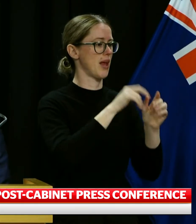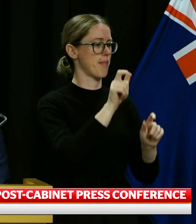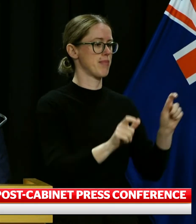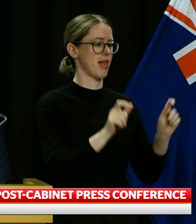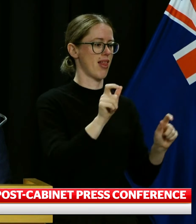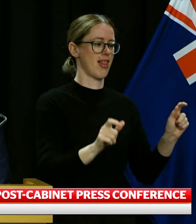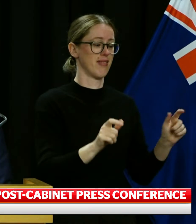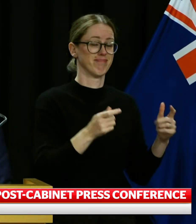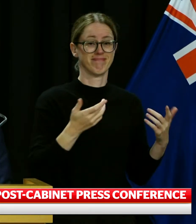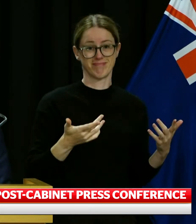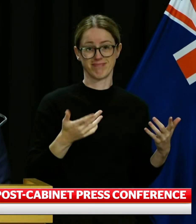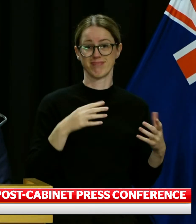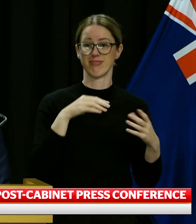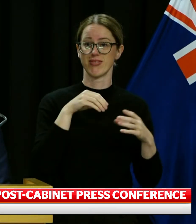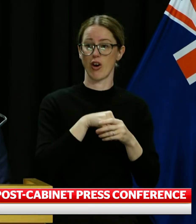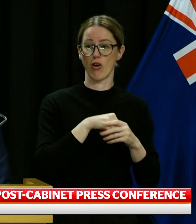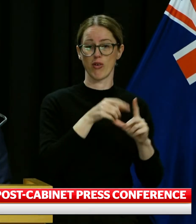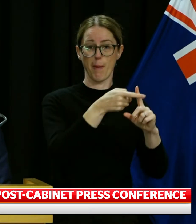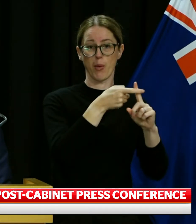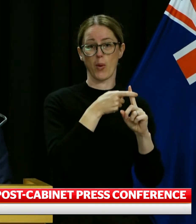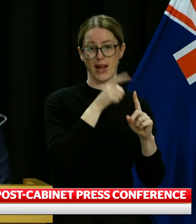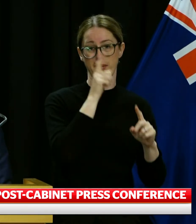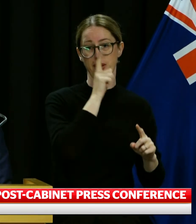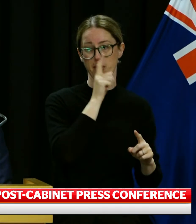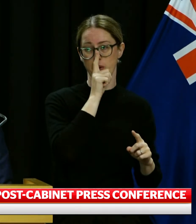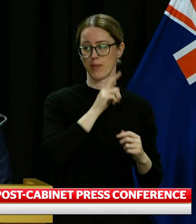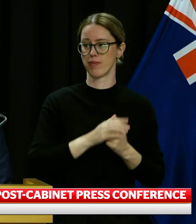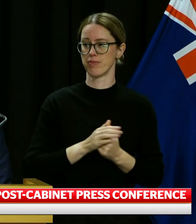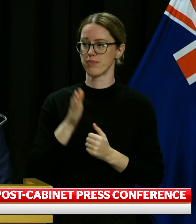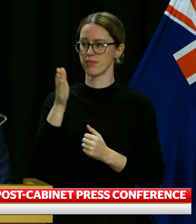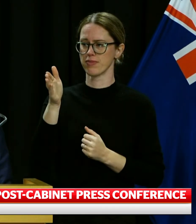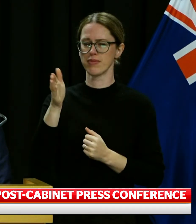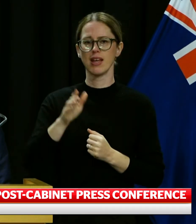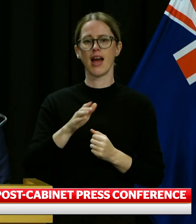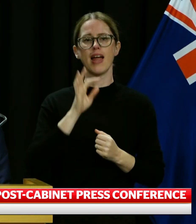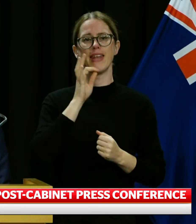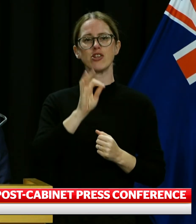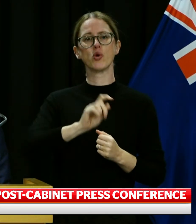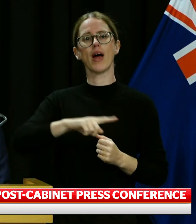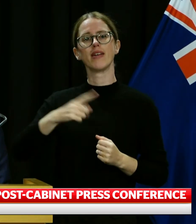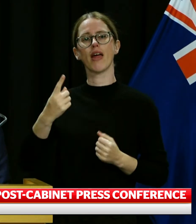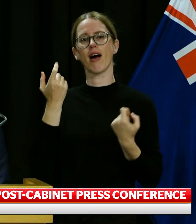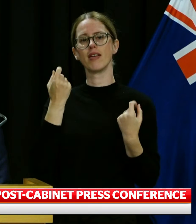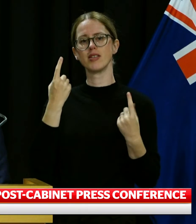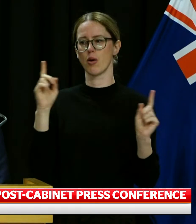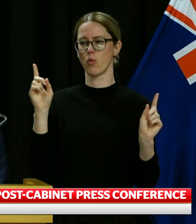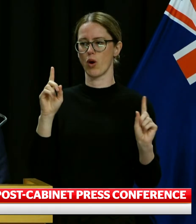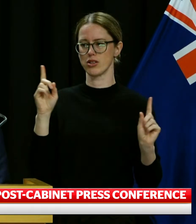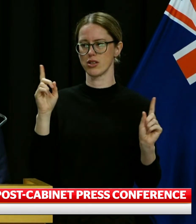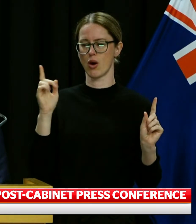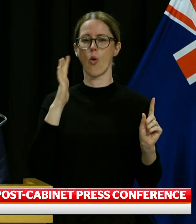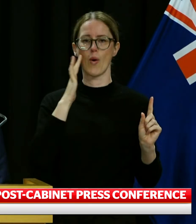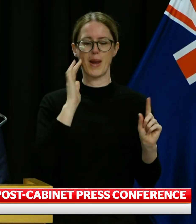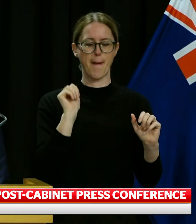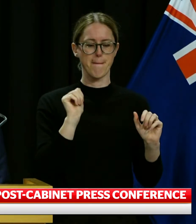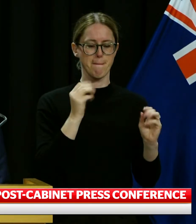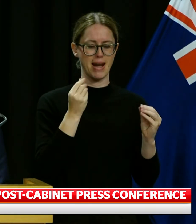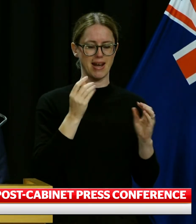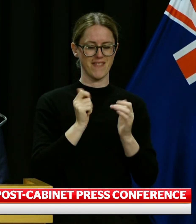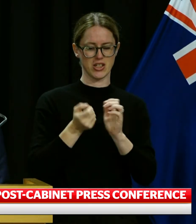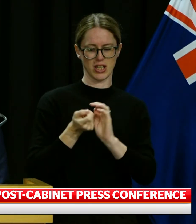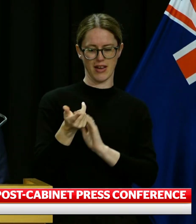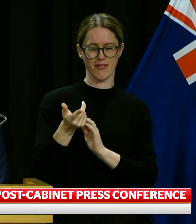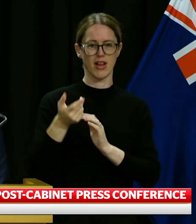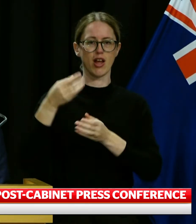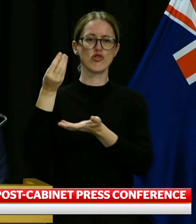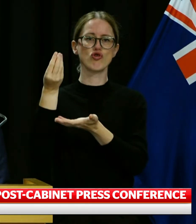Ultimately, that's going to involve employing people to do that. The other idea that National had was this idea of after money gets spent, Treasury sort of audit